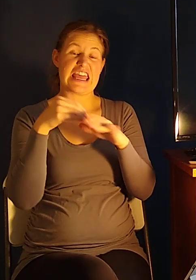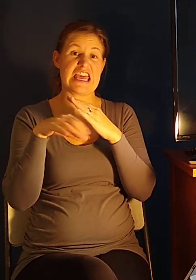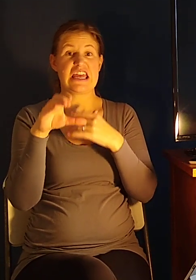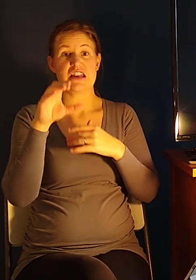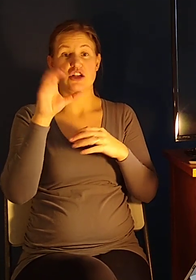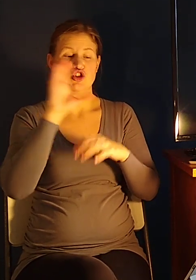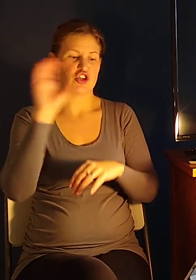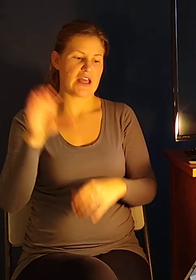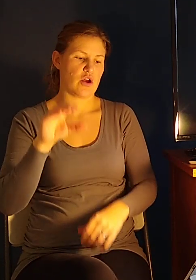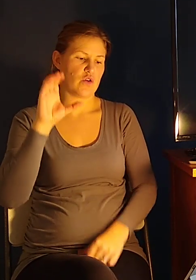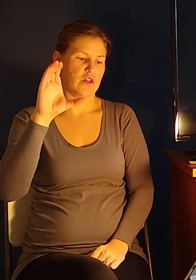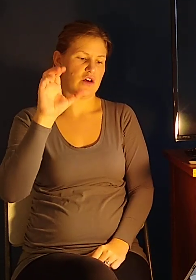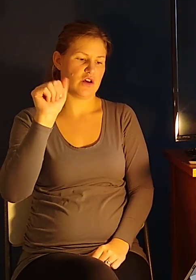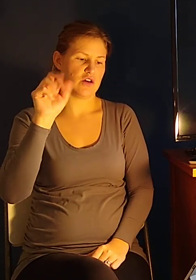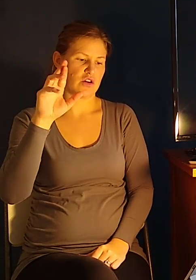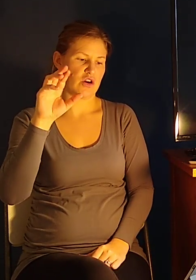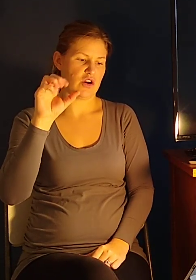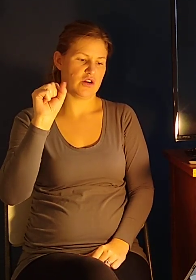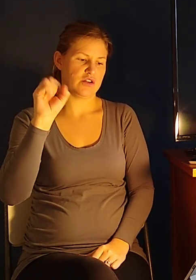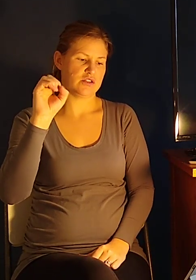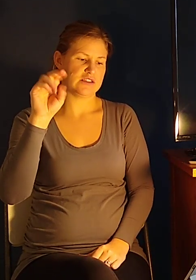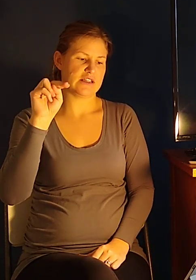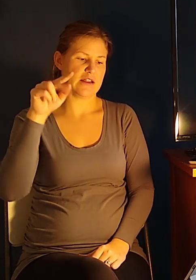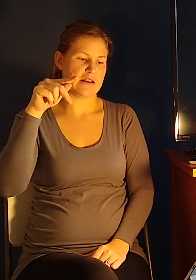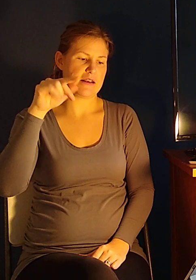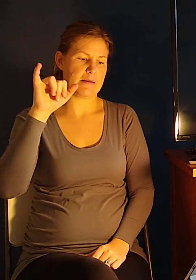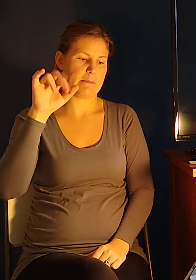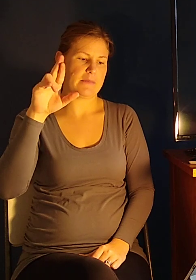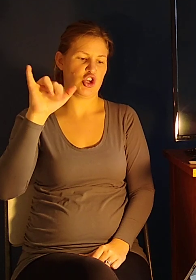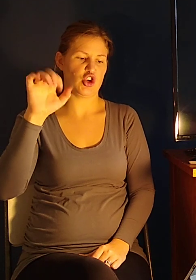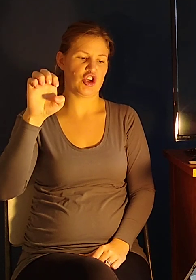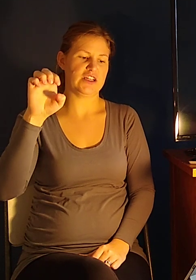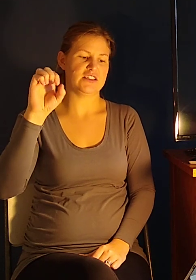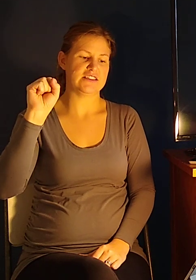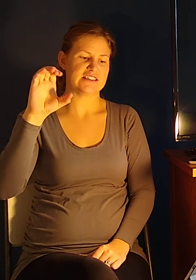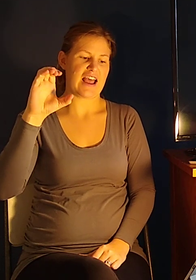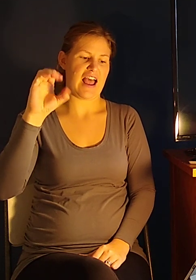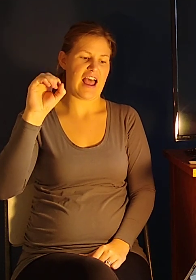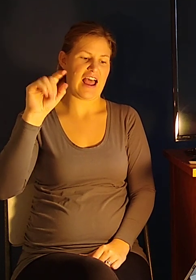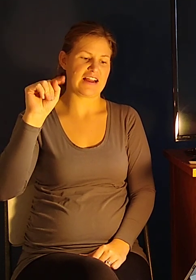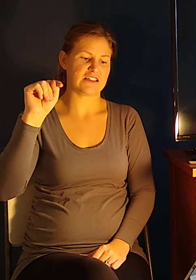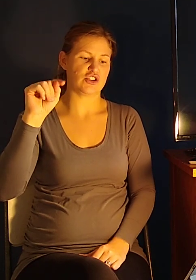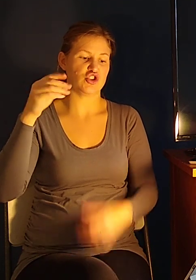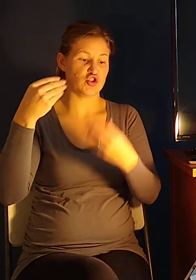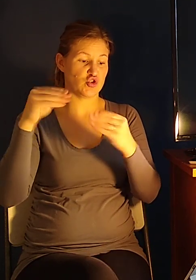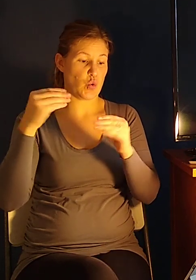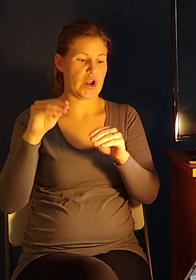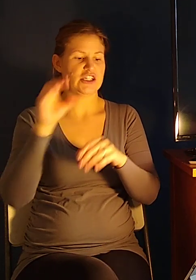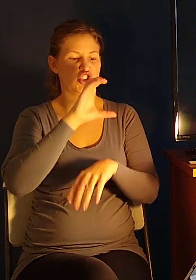Scott Building, the Chicago Stock Exchange, and these are also